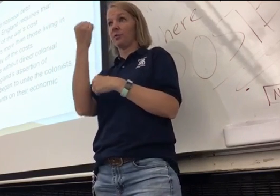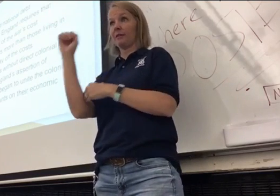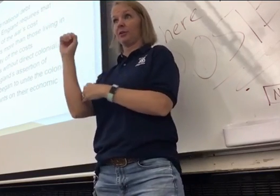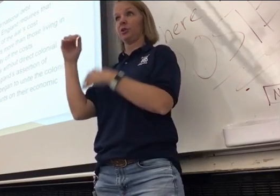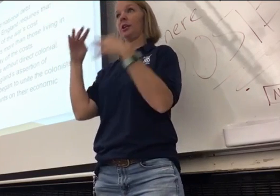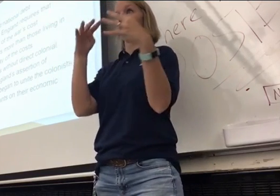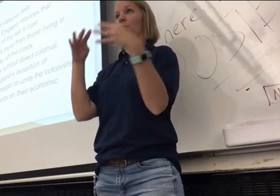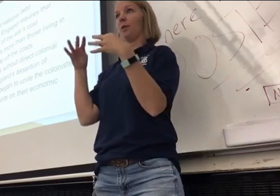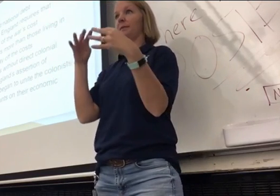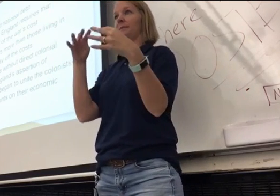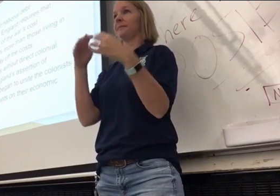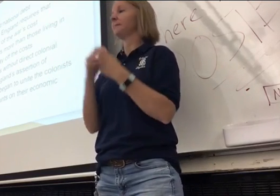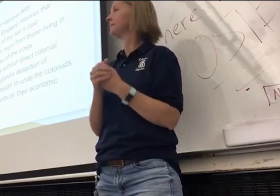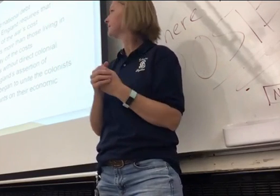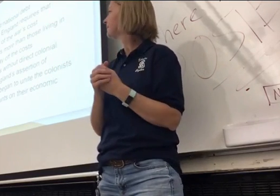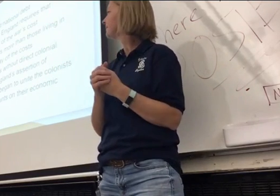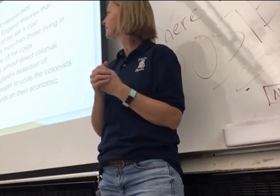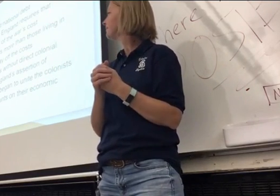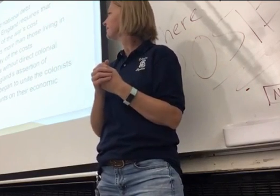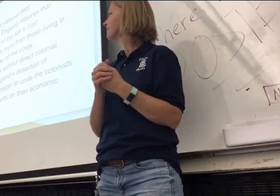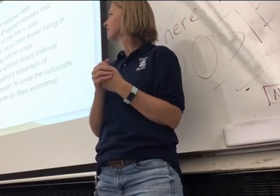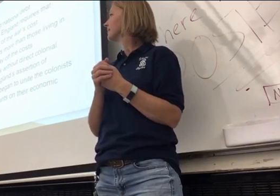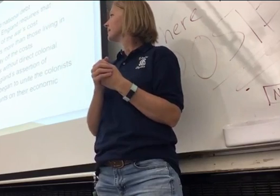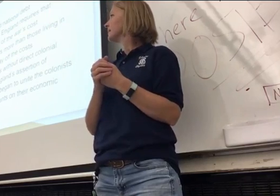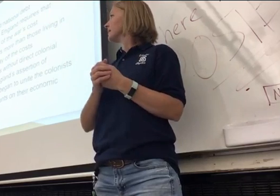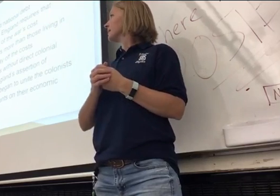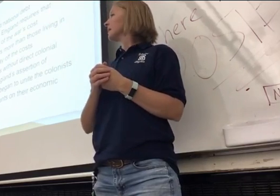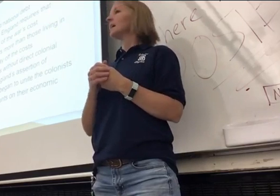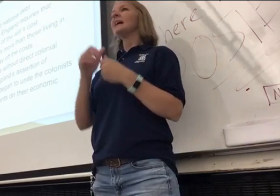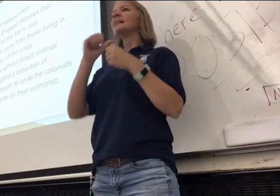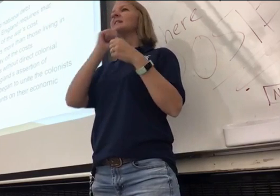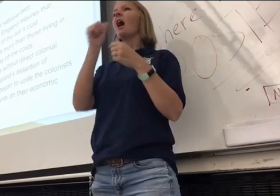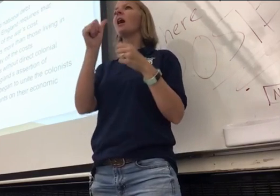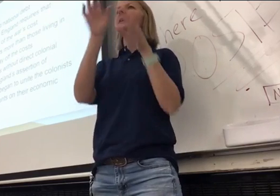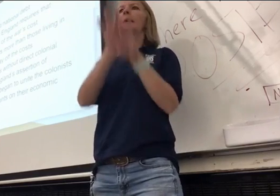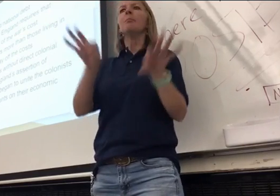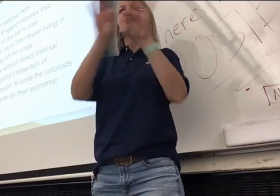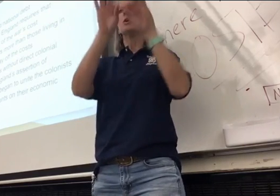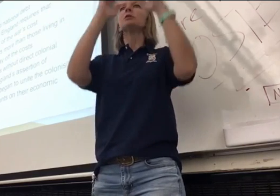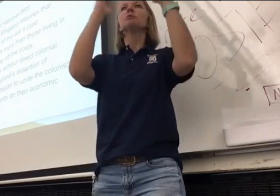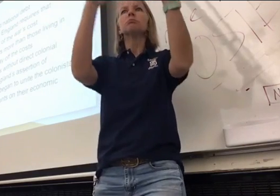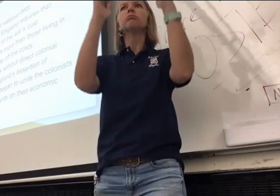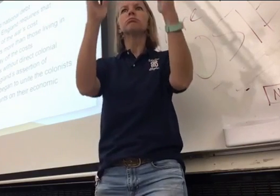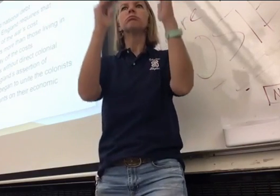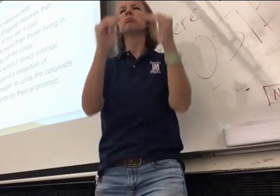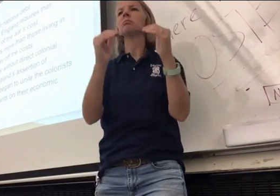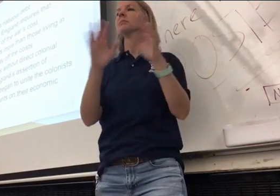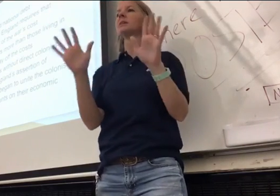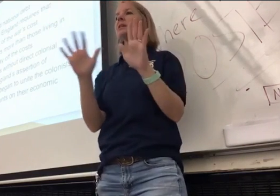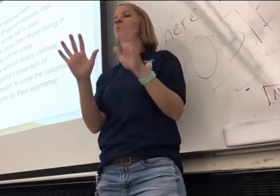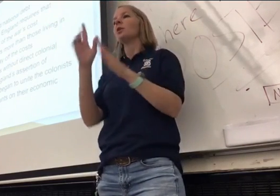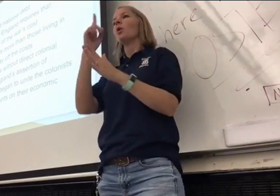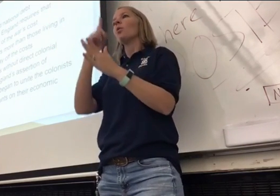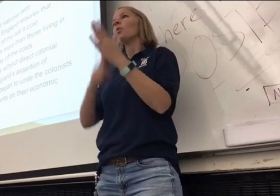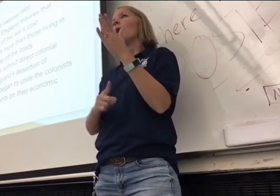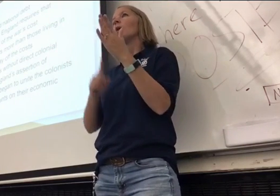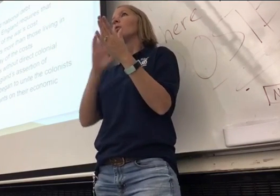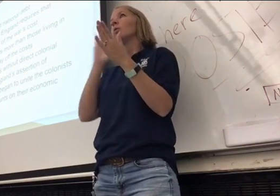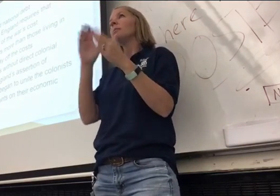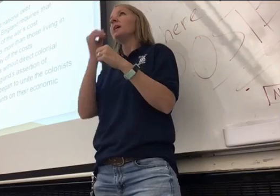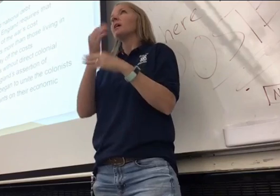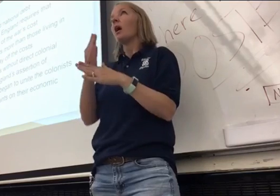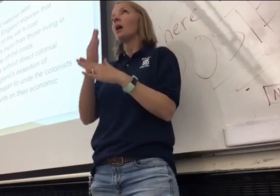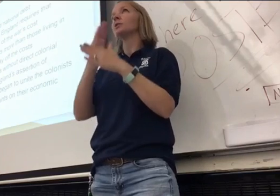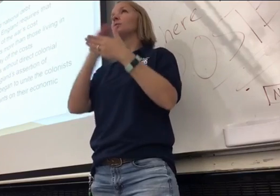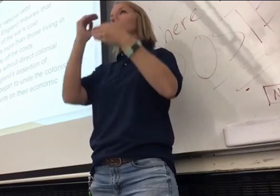Revolutionary War. And again, this isn't by importance. This is by what would be a cause that you would sit there